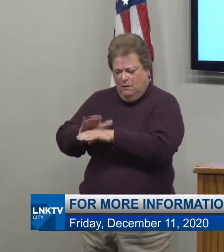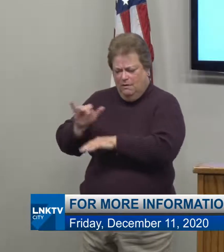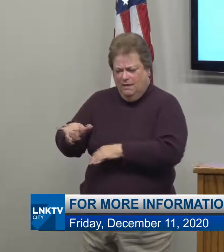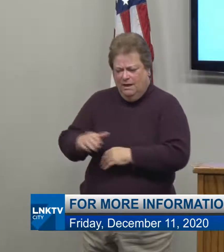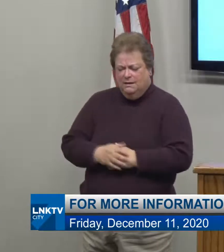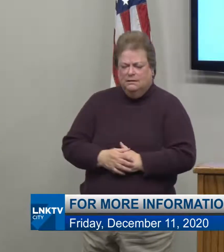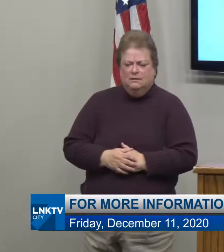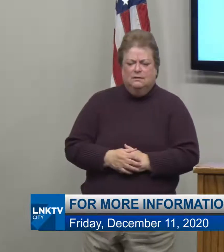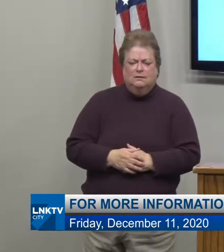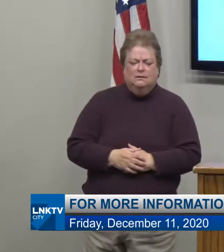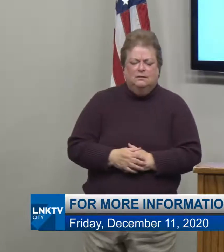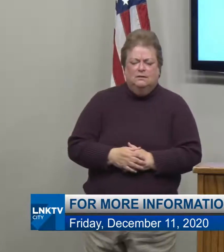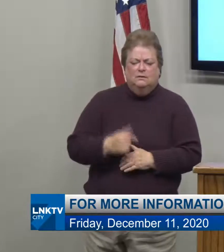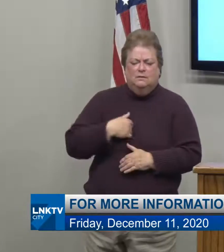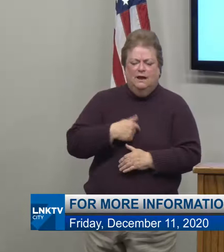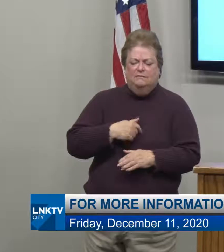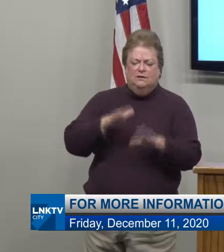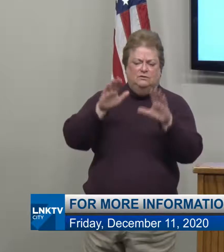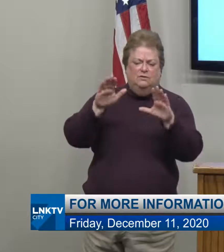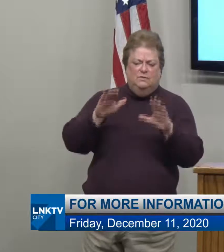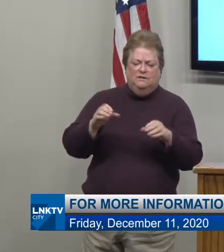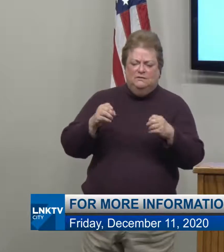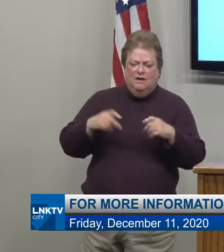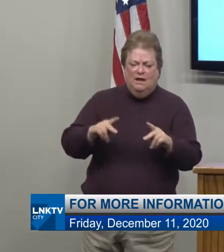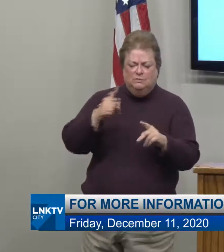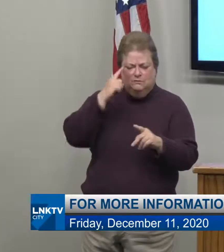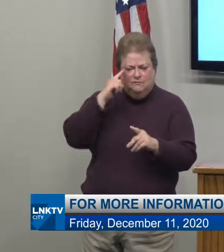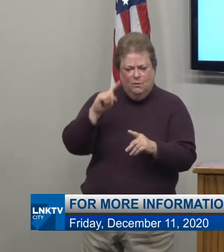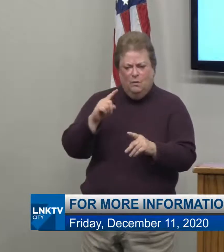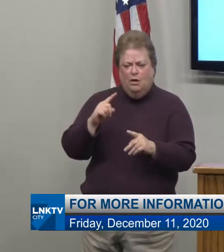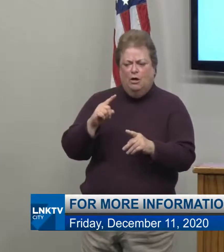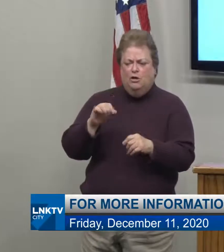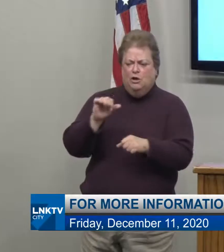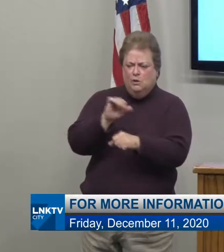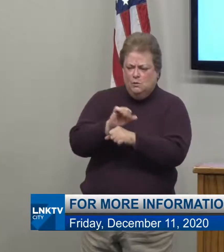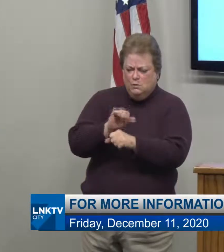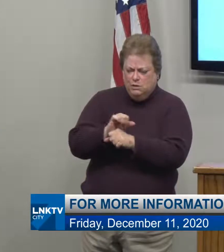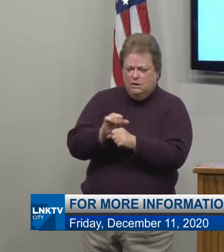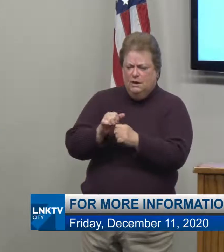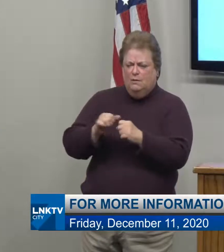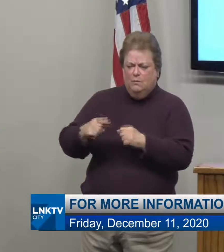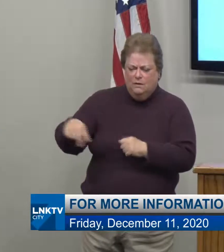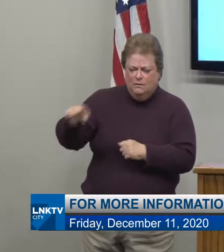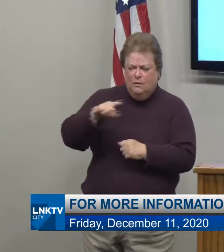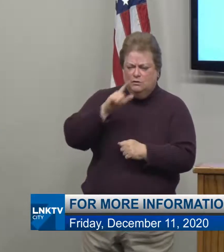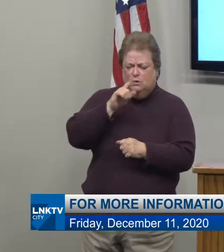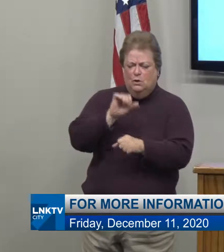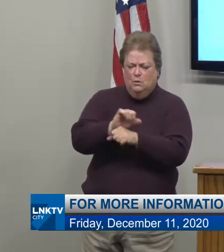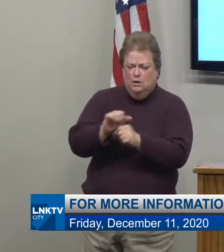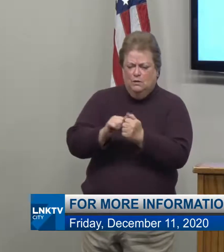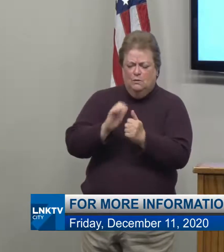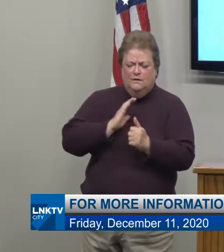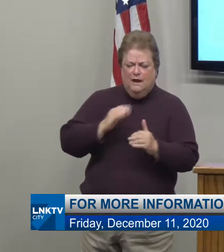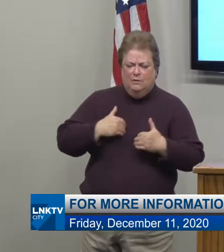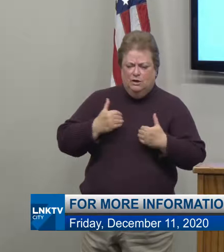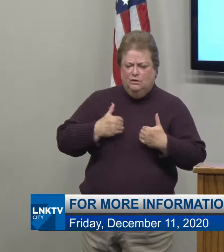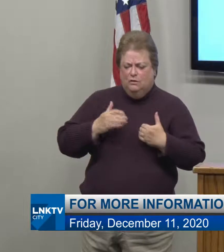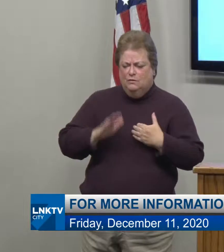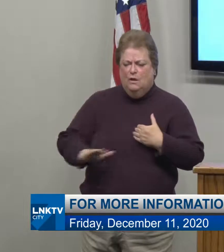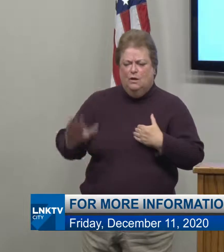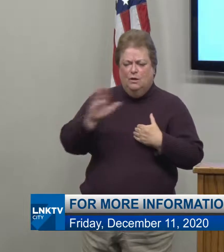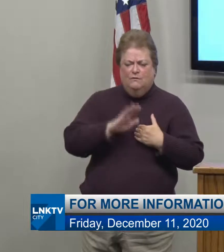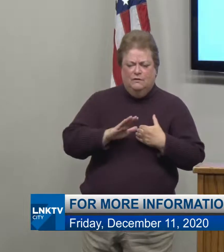tremendous opportunity for engagement with those who are working with our youth across the